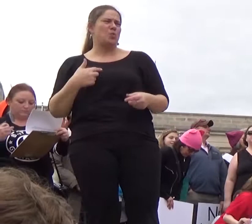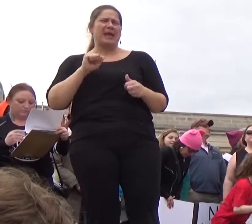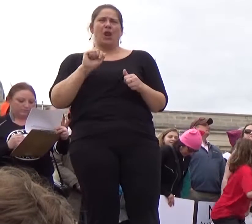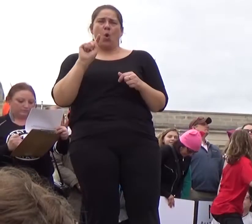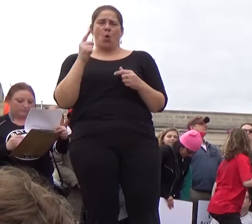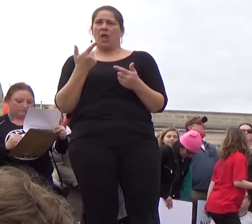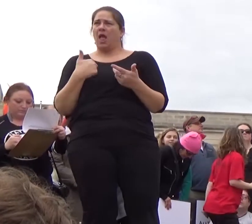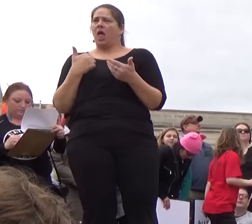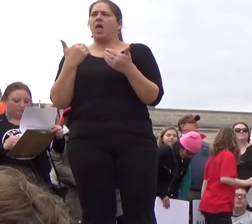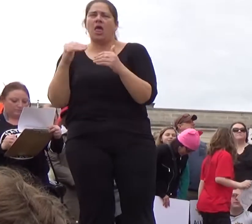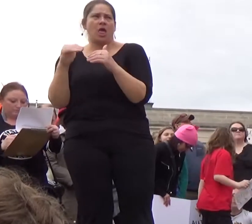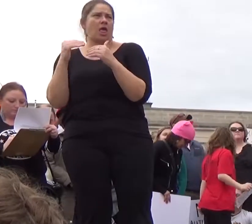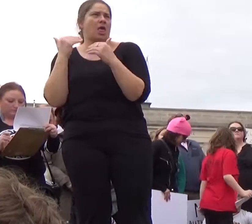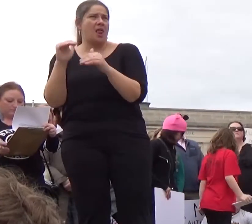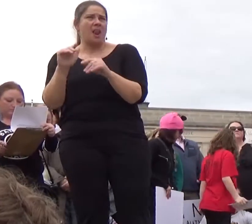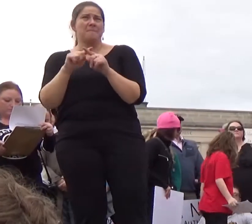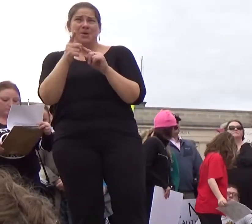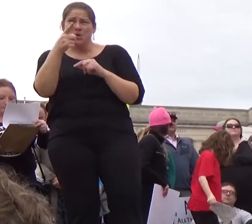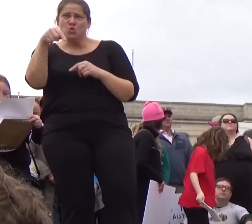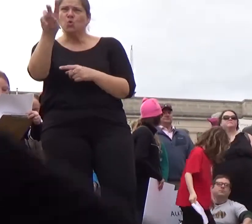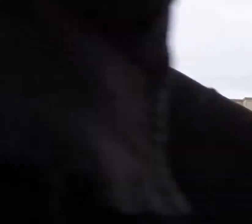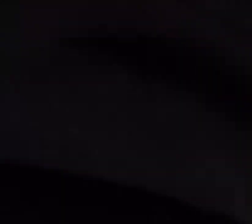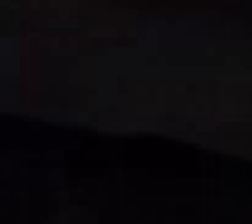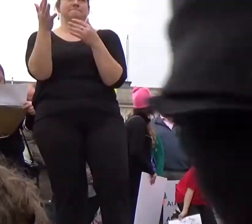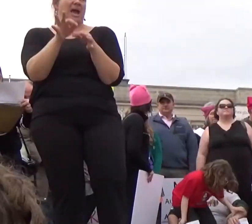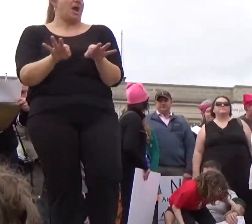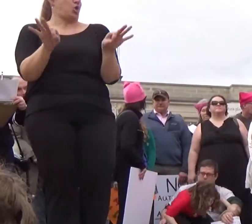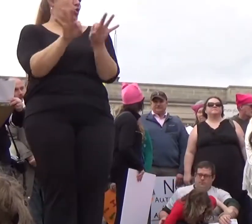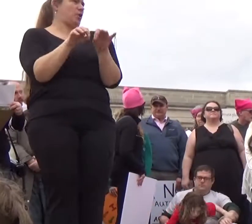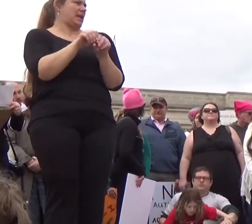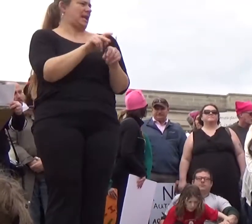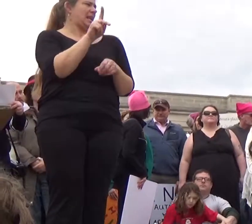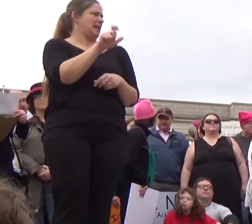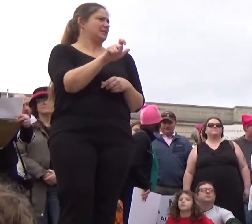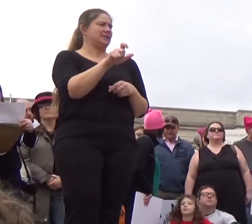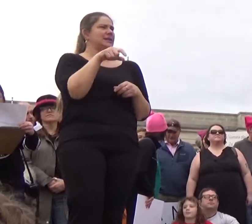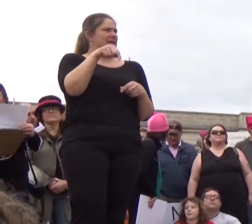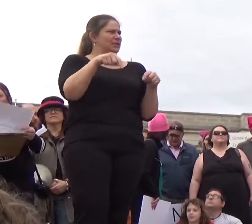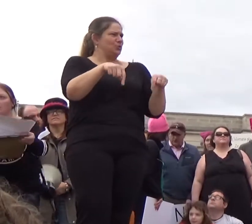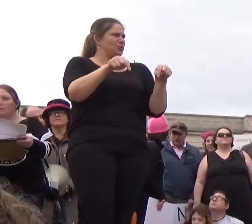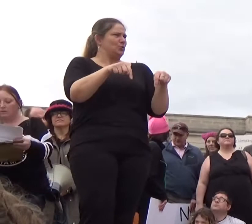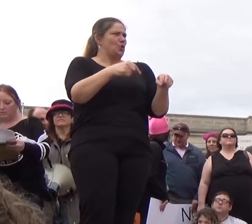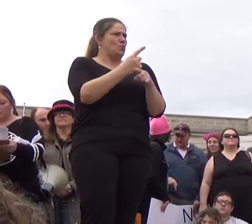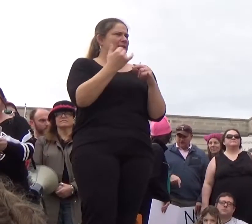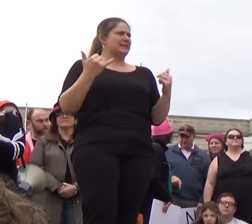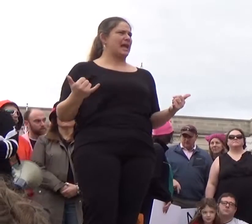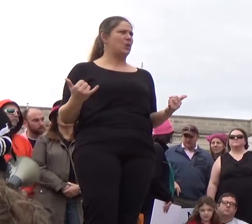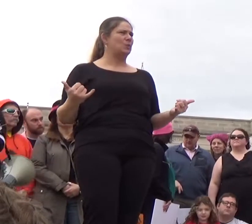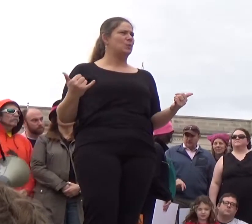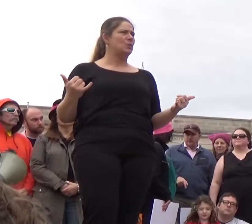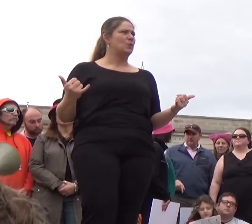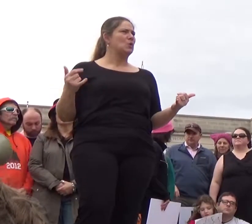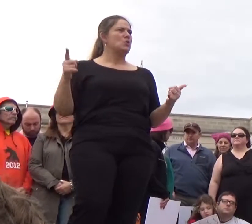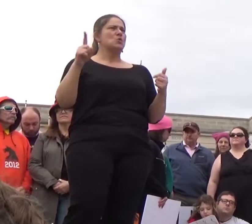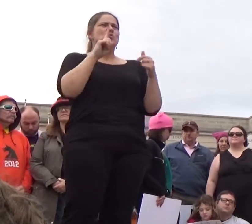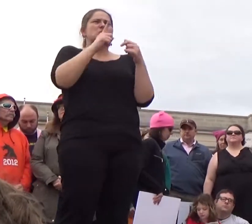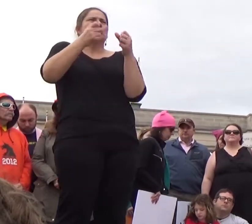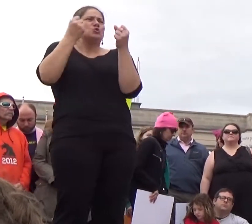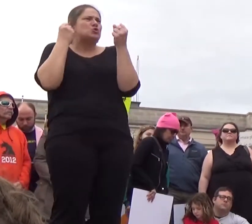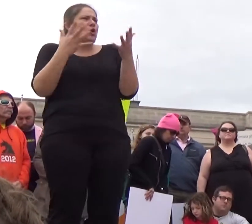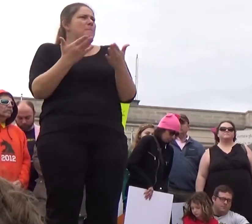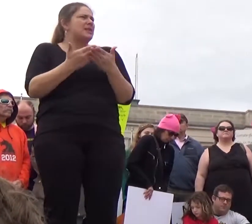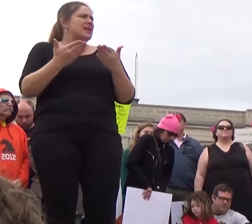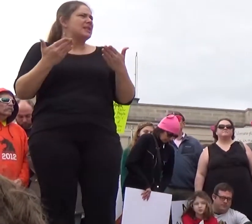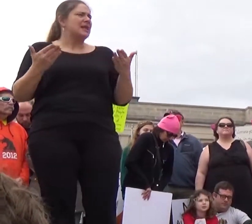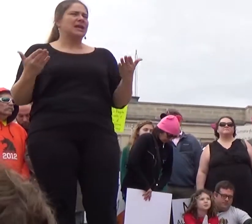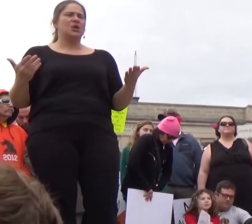do so much about, but you matter in the city of Lexington right here and right now. There are so many